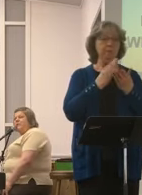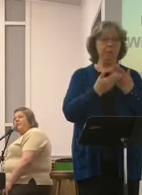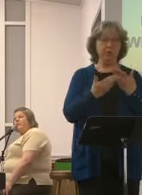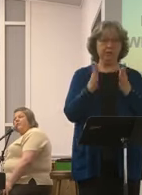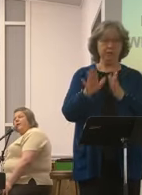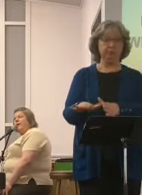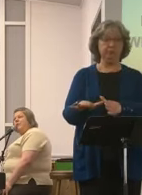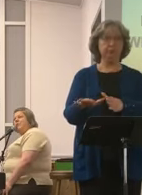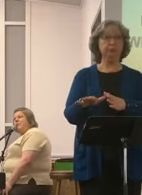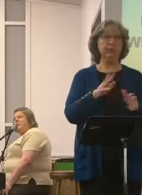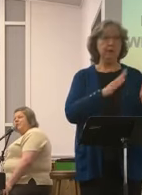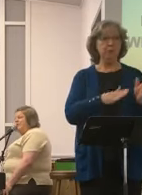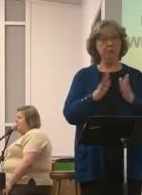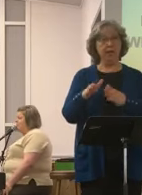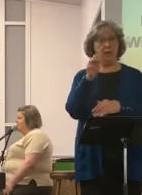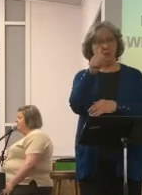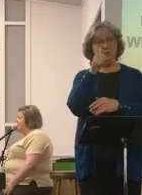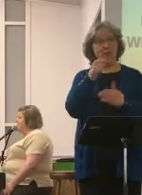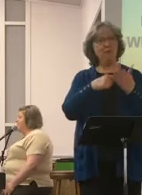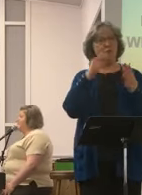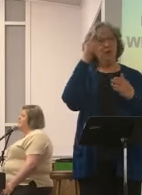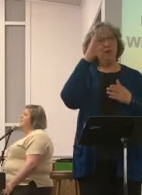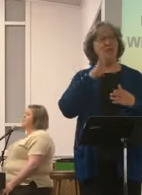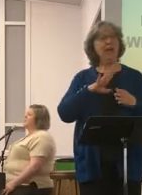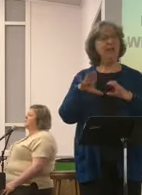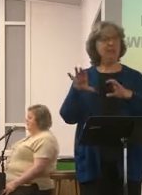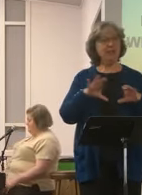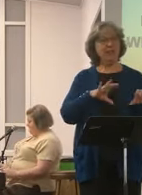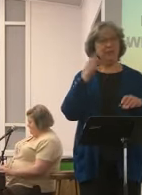do whatever we need to if you're ready for what the Lord has for us today.